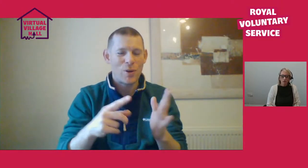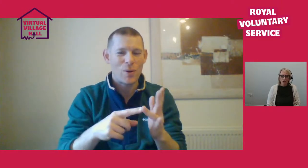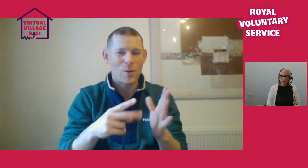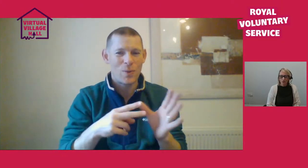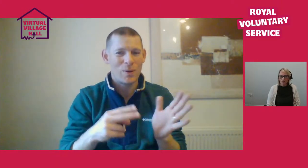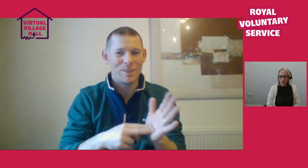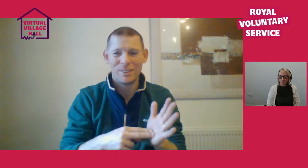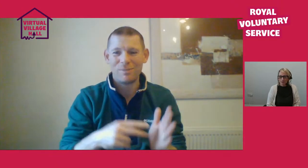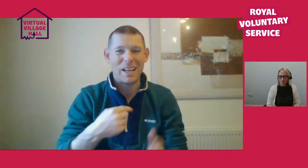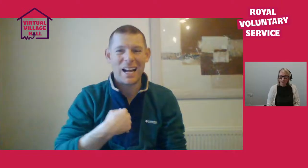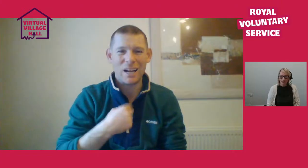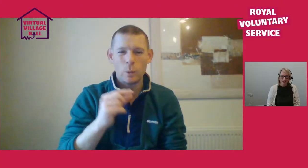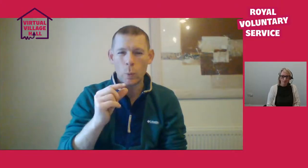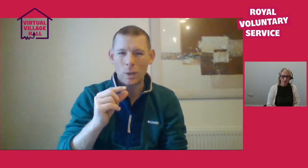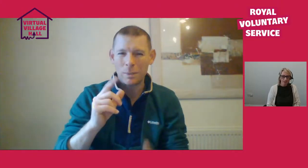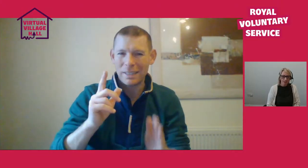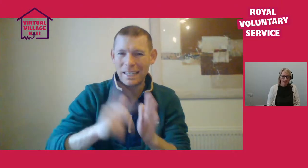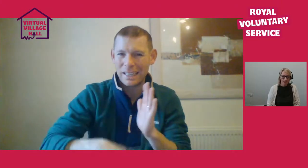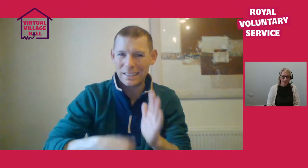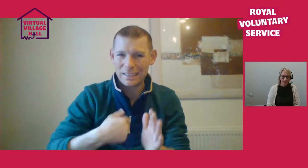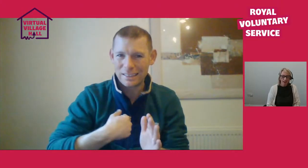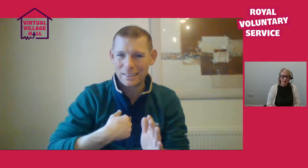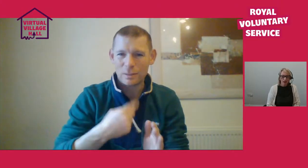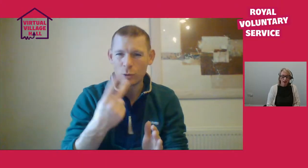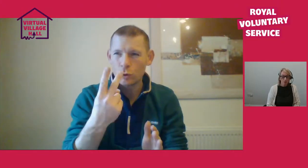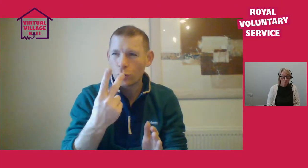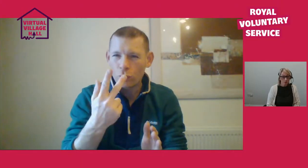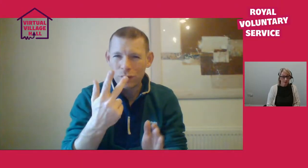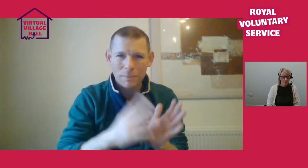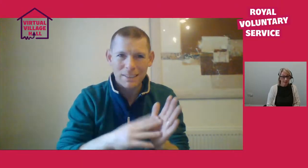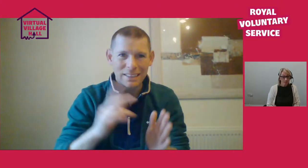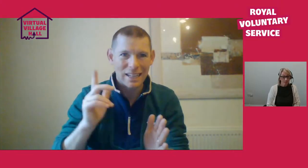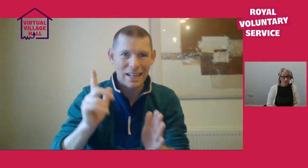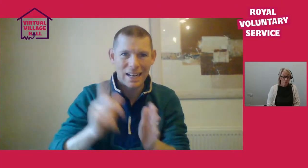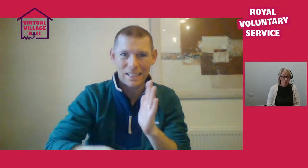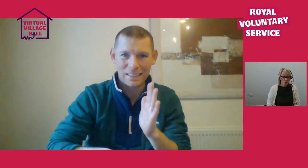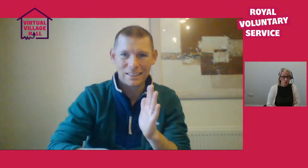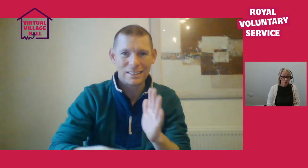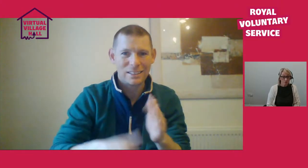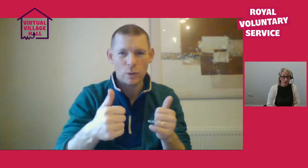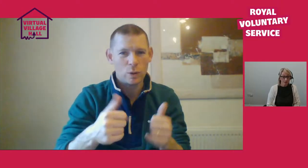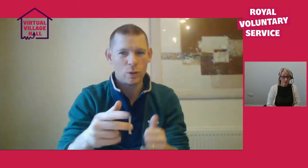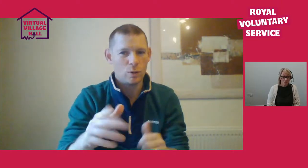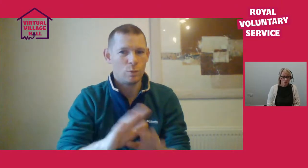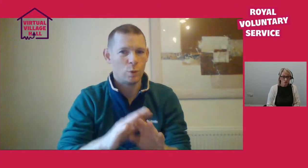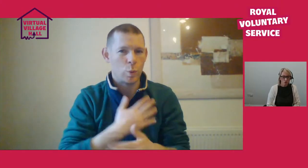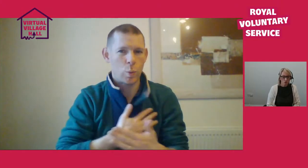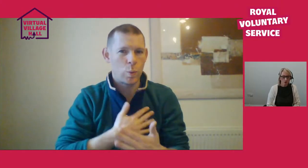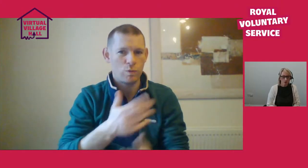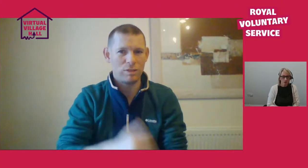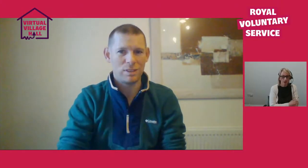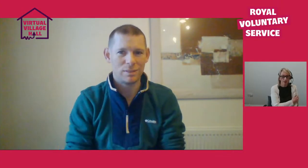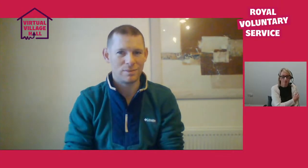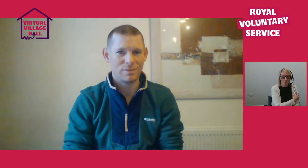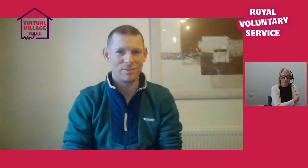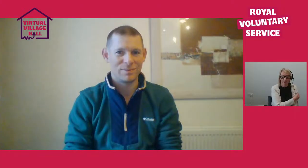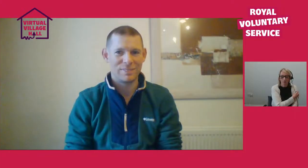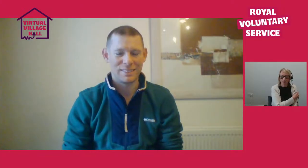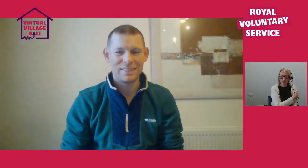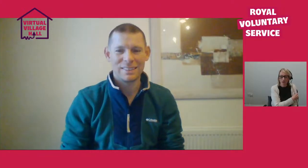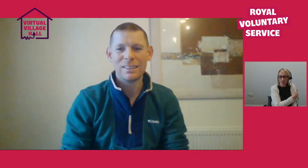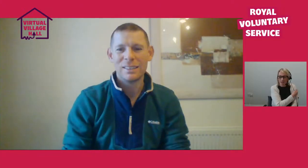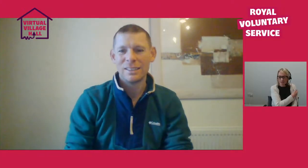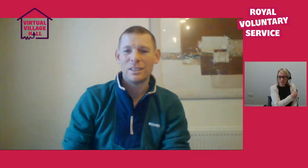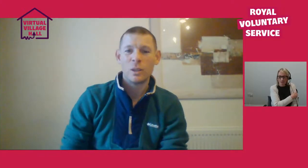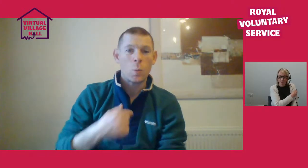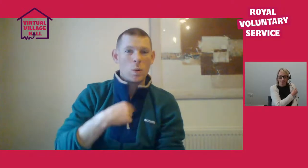Oh, sorry, Joan, that you missed the beginning of the session, and I was a wee bit late actually. I was 2 or 3 minutes late, so don't worry, you haven't missed that